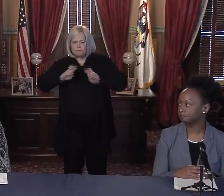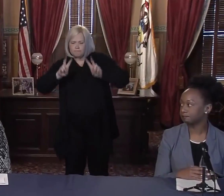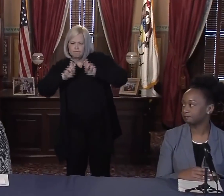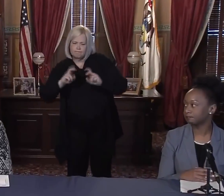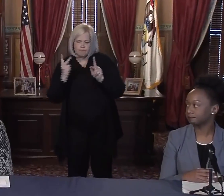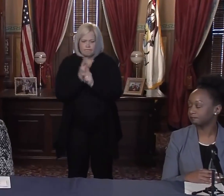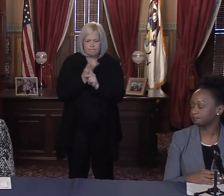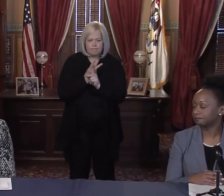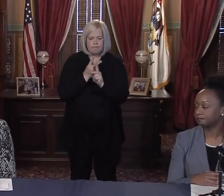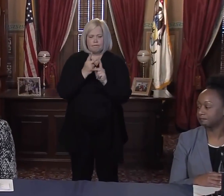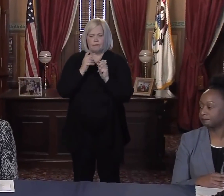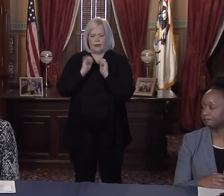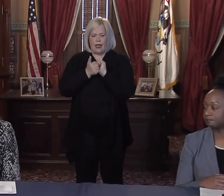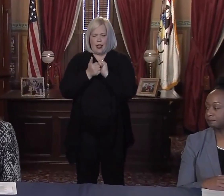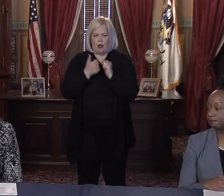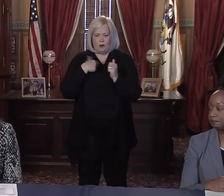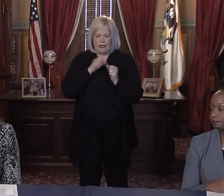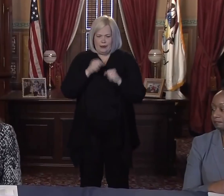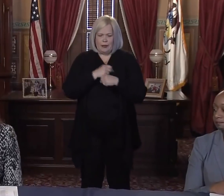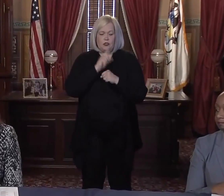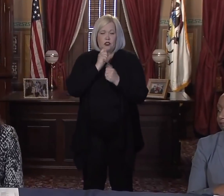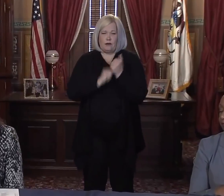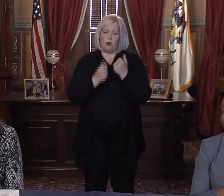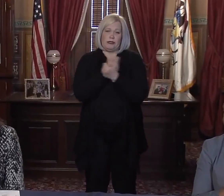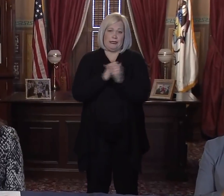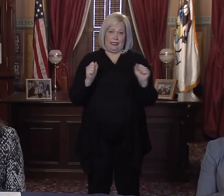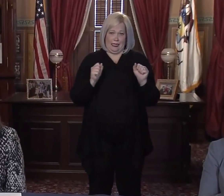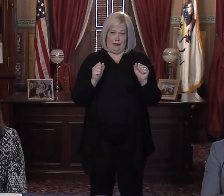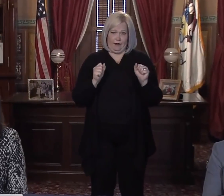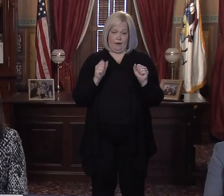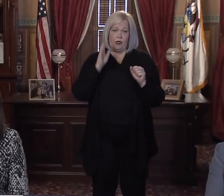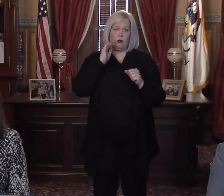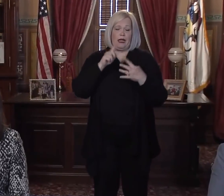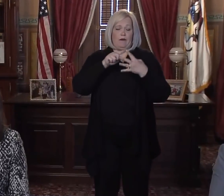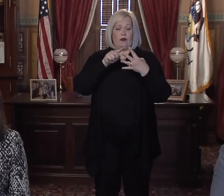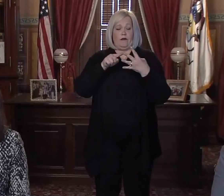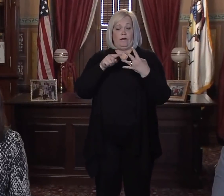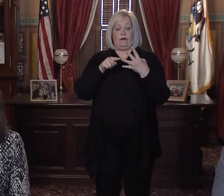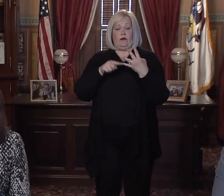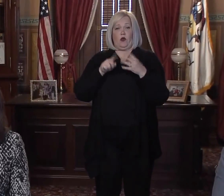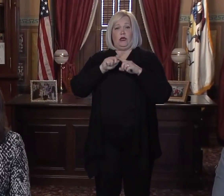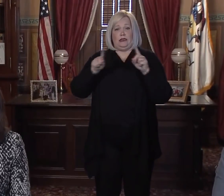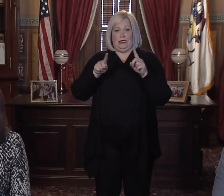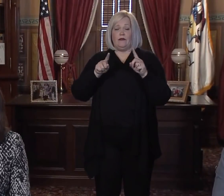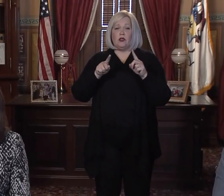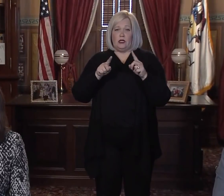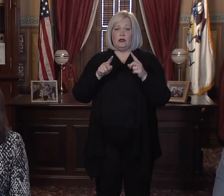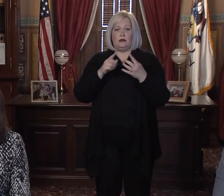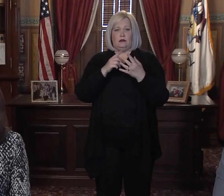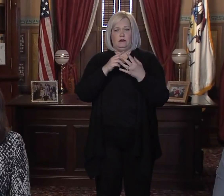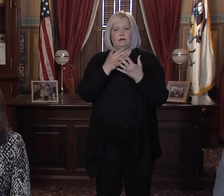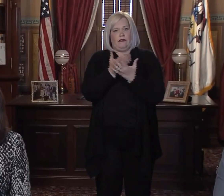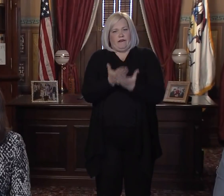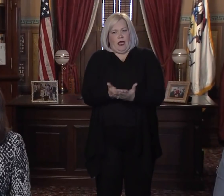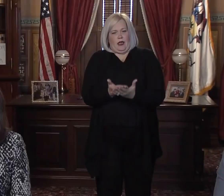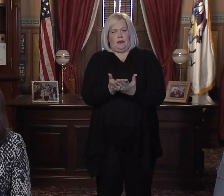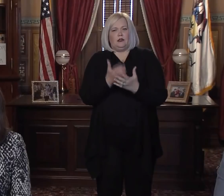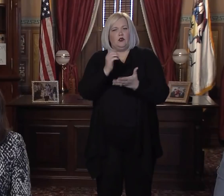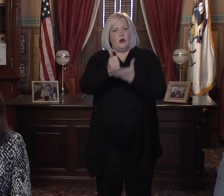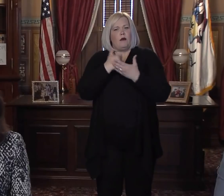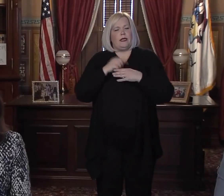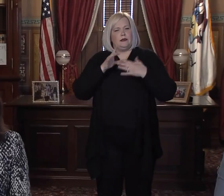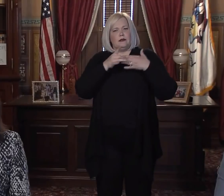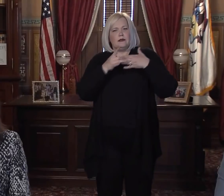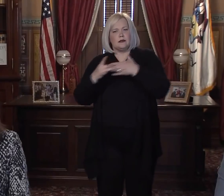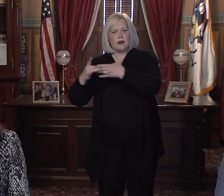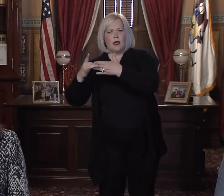re-engage. We're going to be looking closely at 4 different factors, and it's not just limited to these 4, but these are 4 that we know we're